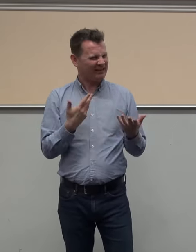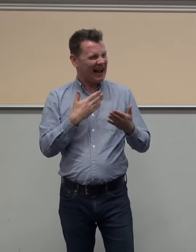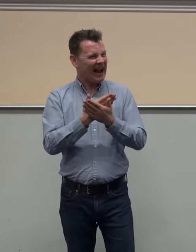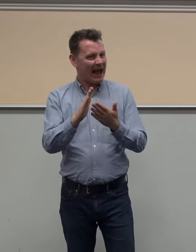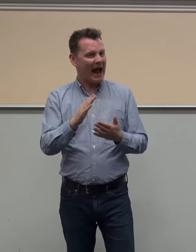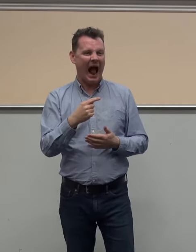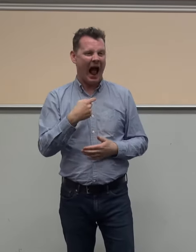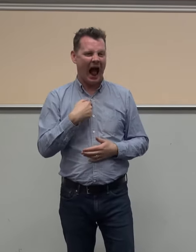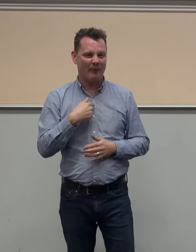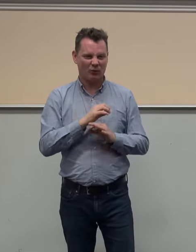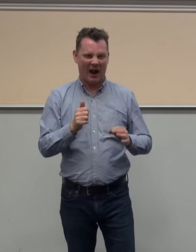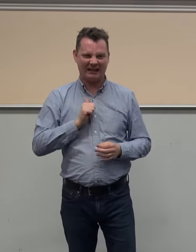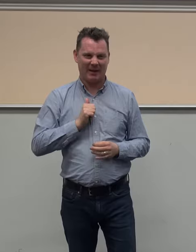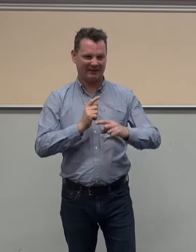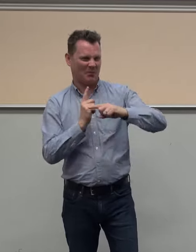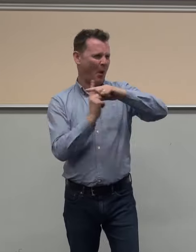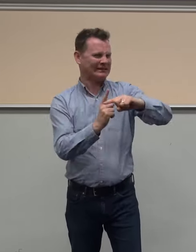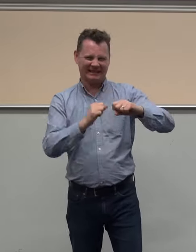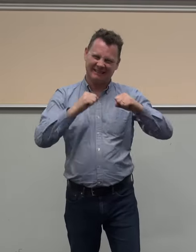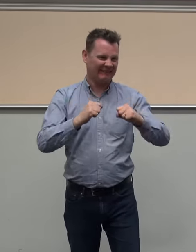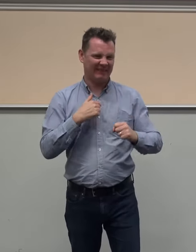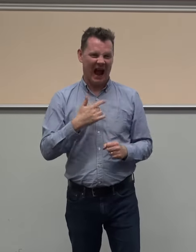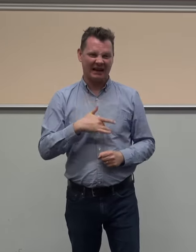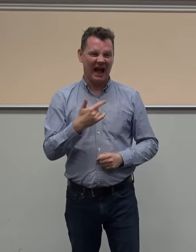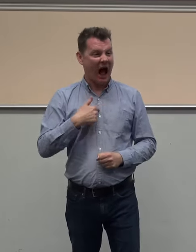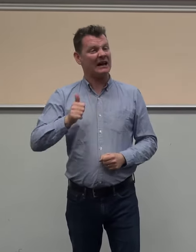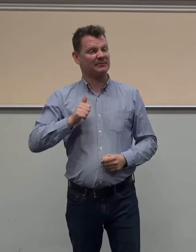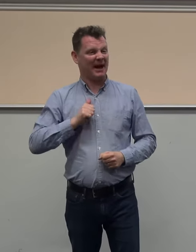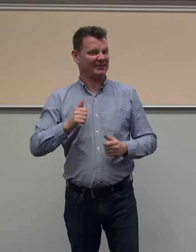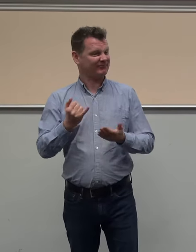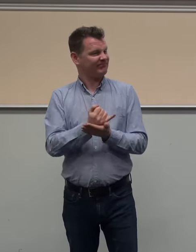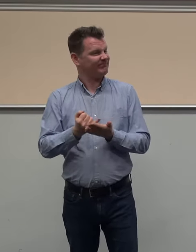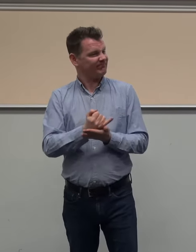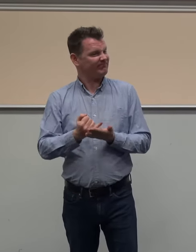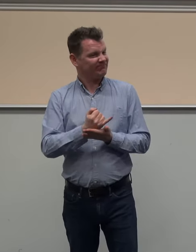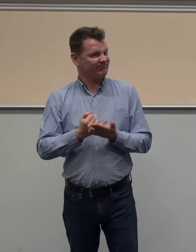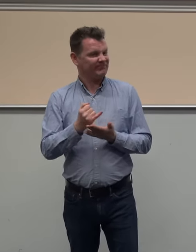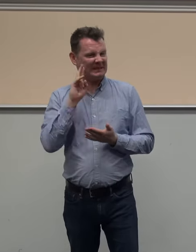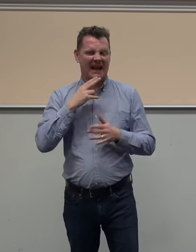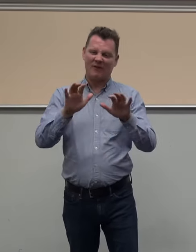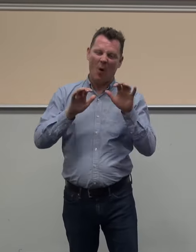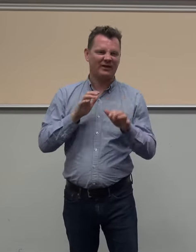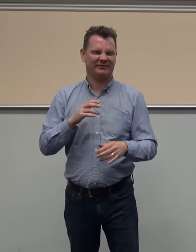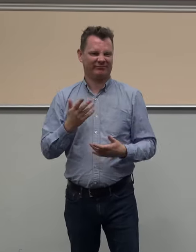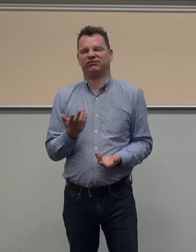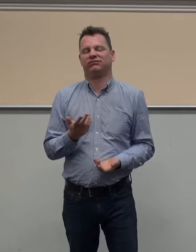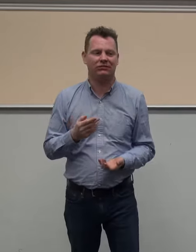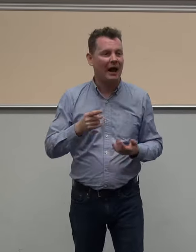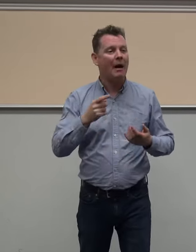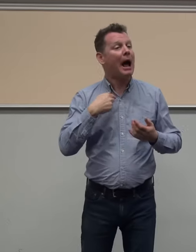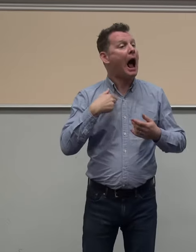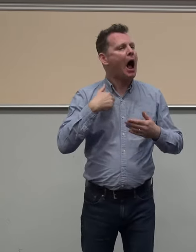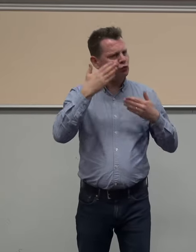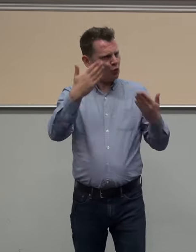wasn't expecting very positive results. But I'm hearing, so I can't know that deaf people don't like sign